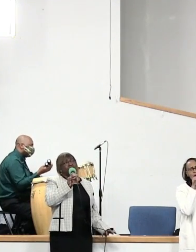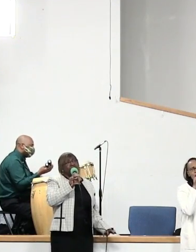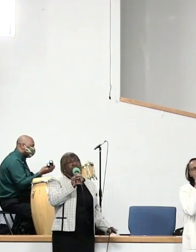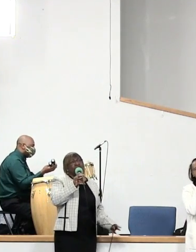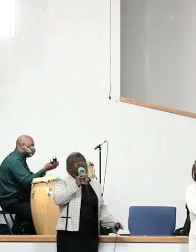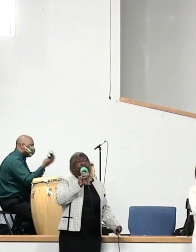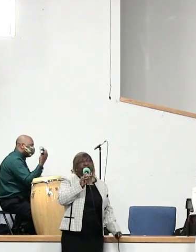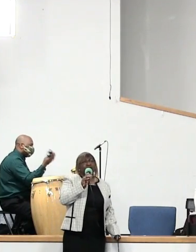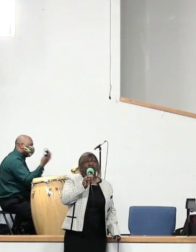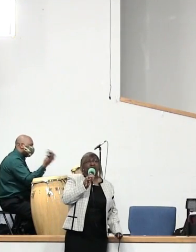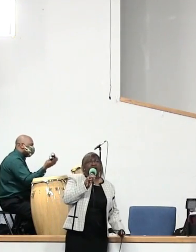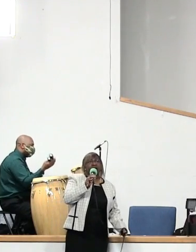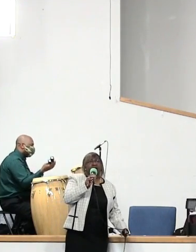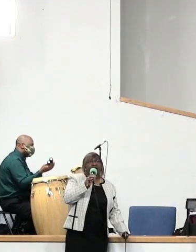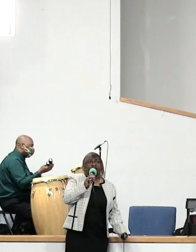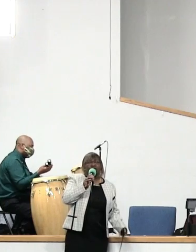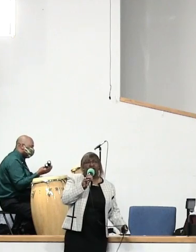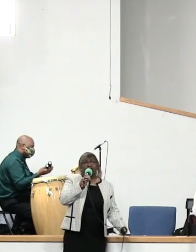together.